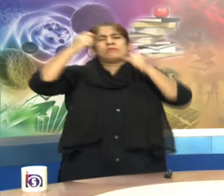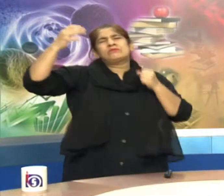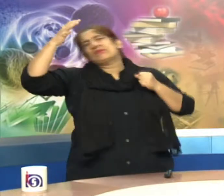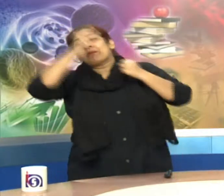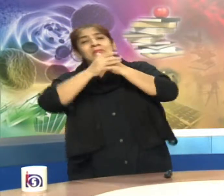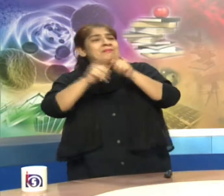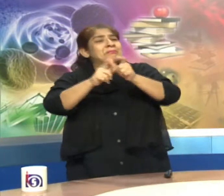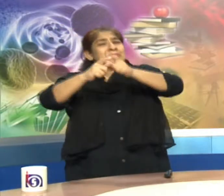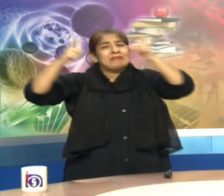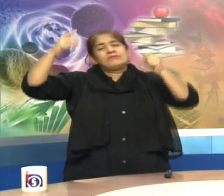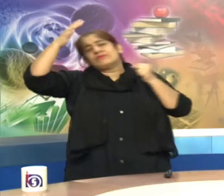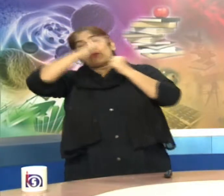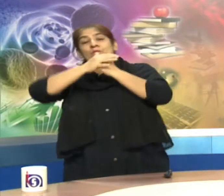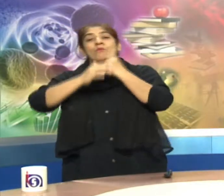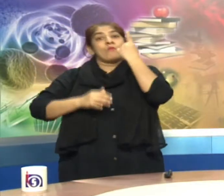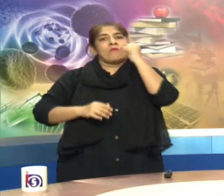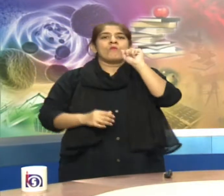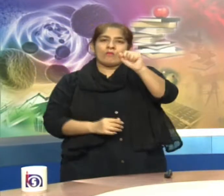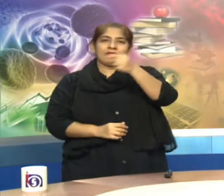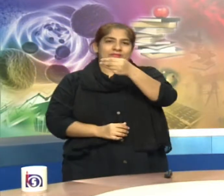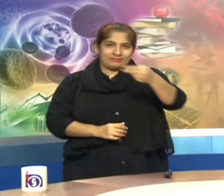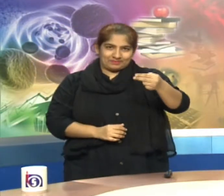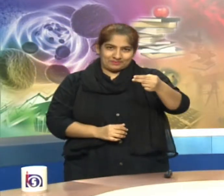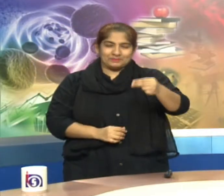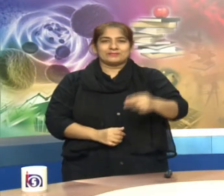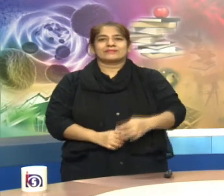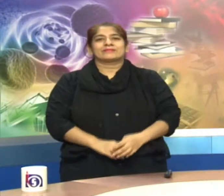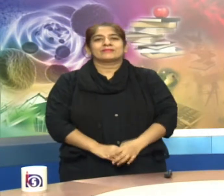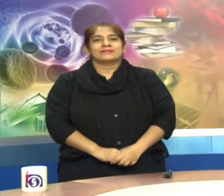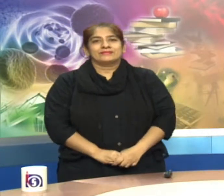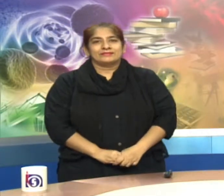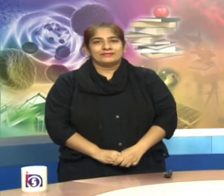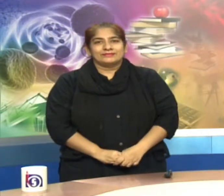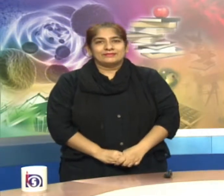a good impact.